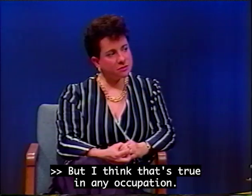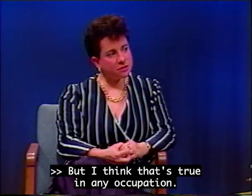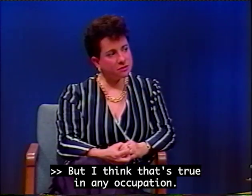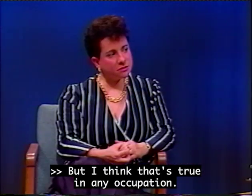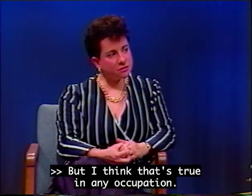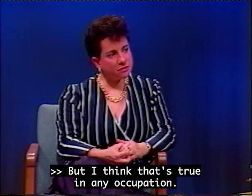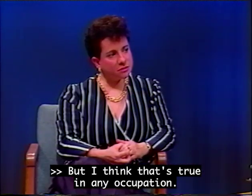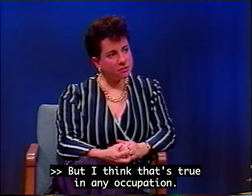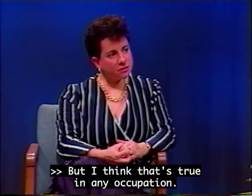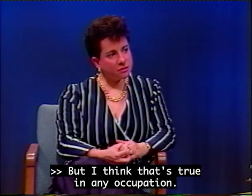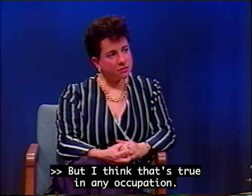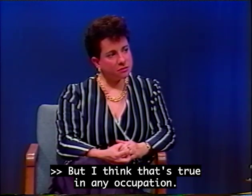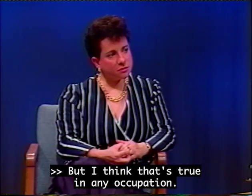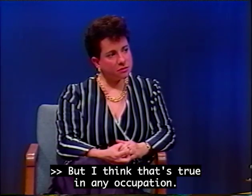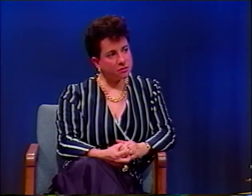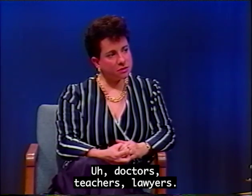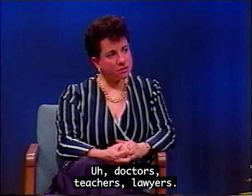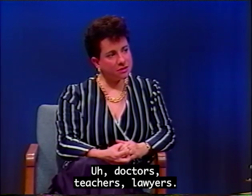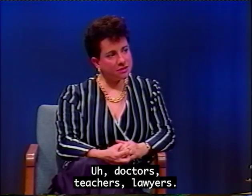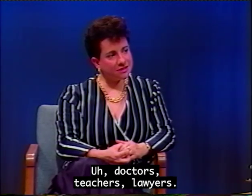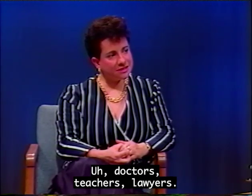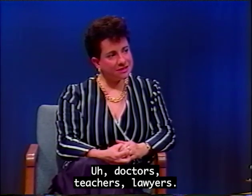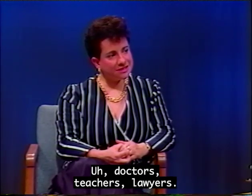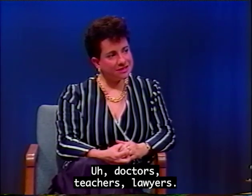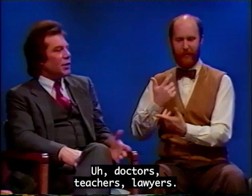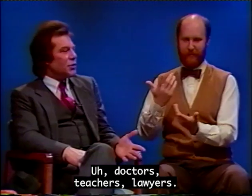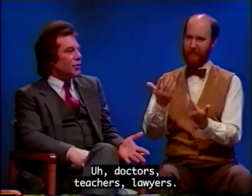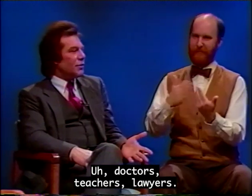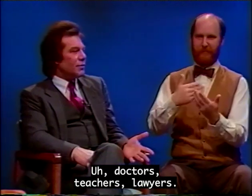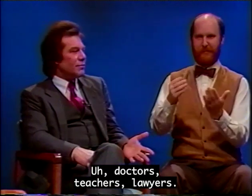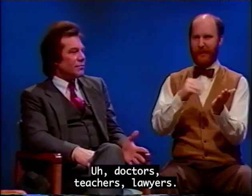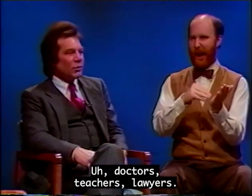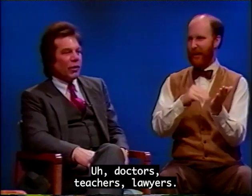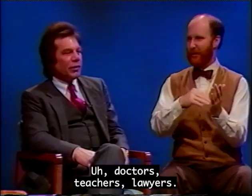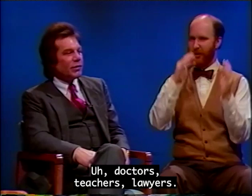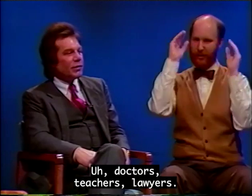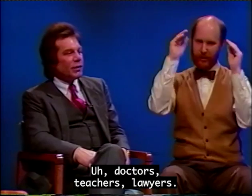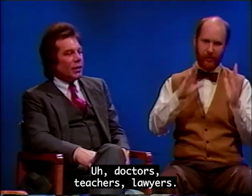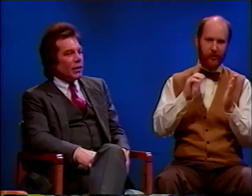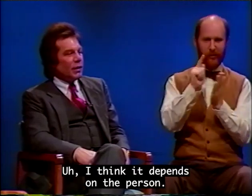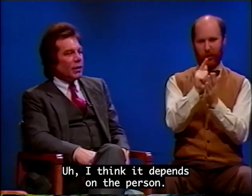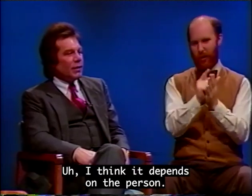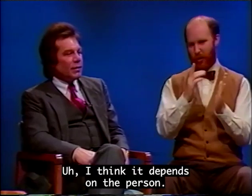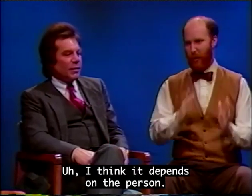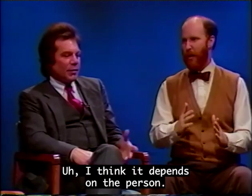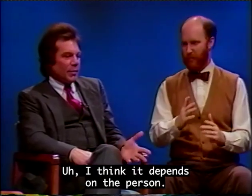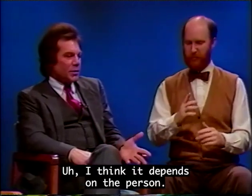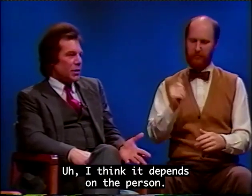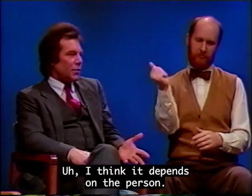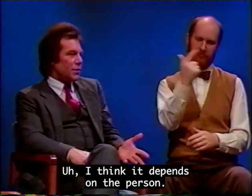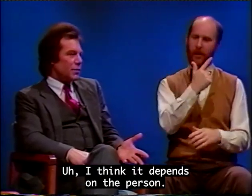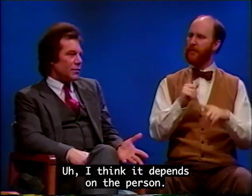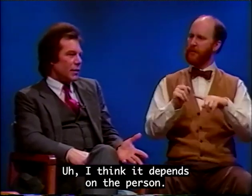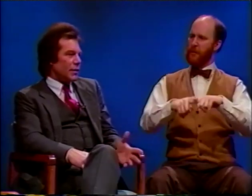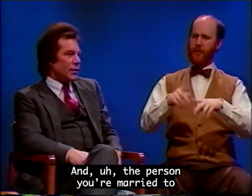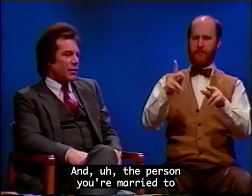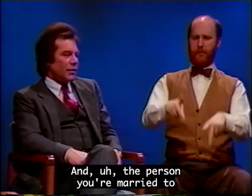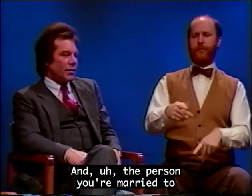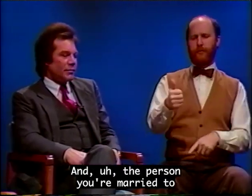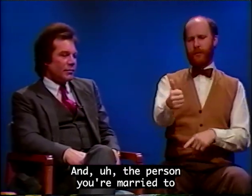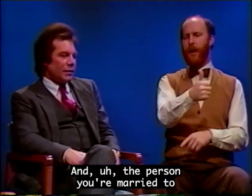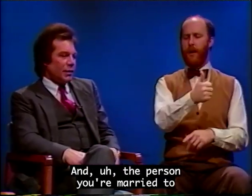I think that's true in any occupation. Doctors, teachers, lawyers. I think it depends on the person